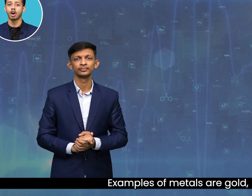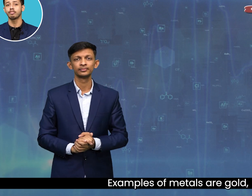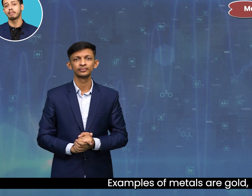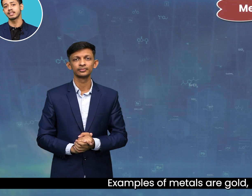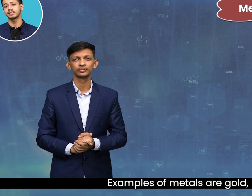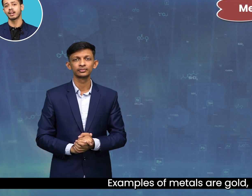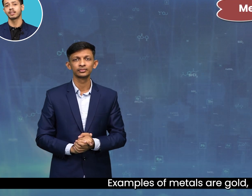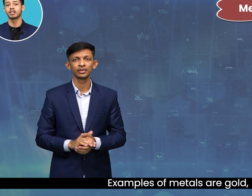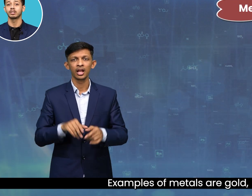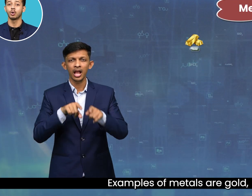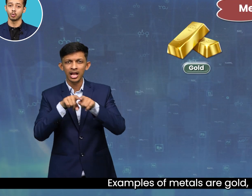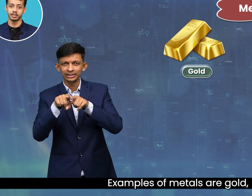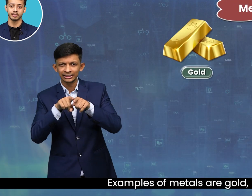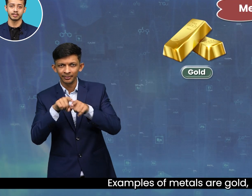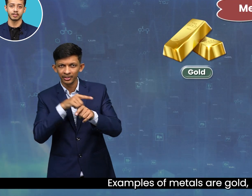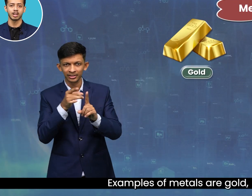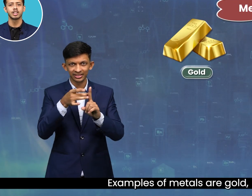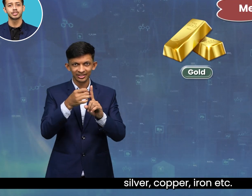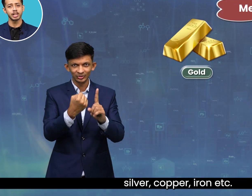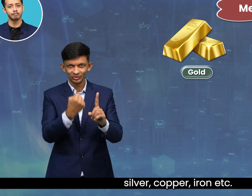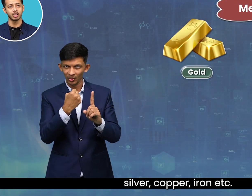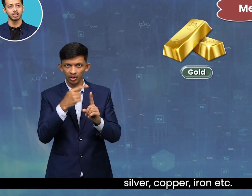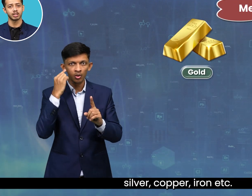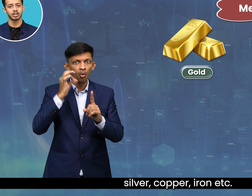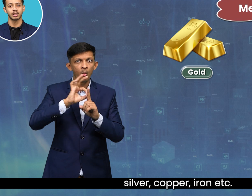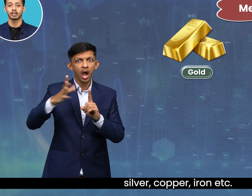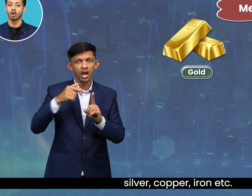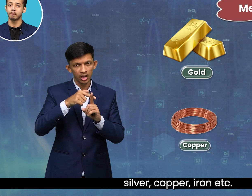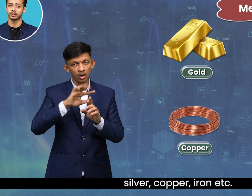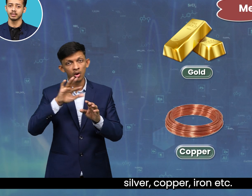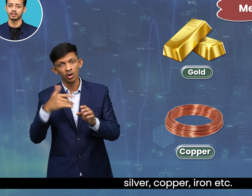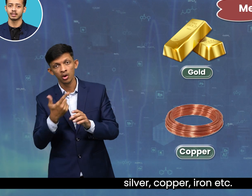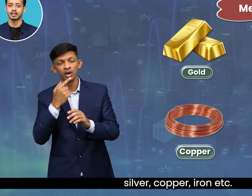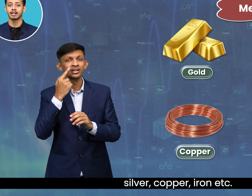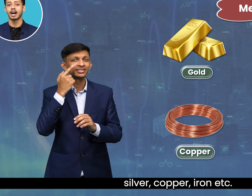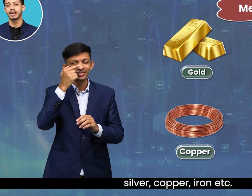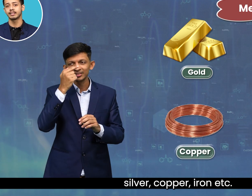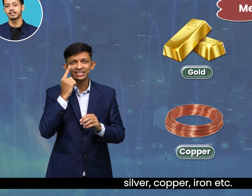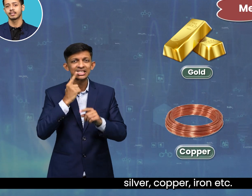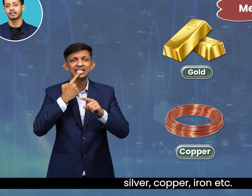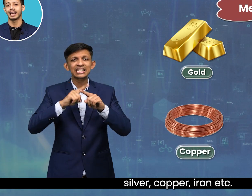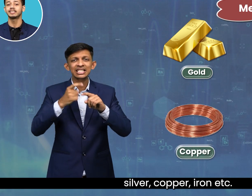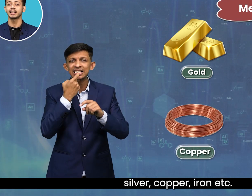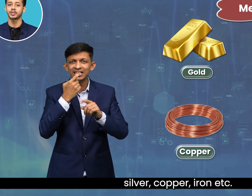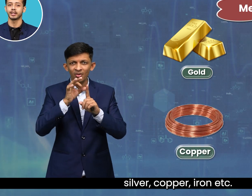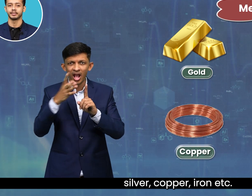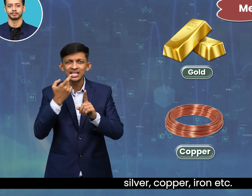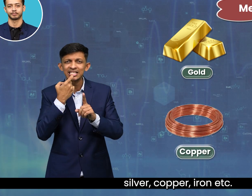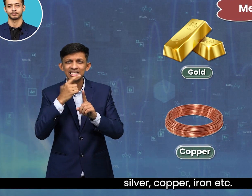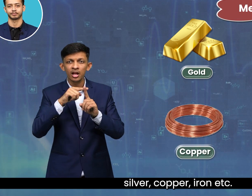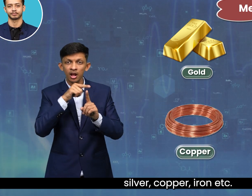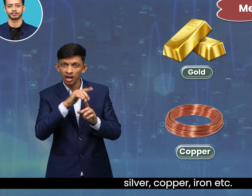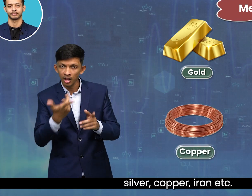Examples of metals are gold, silver, copper, iron, etc.